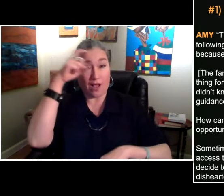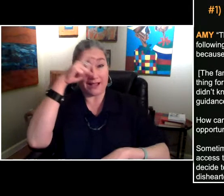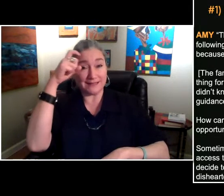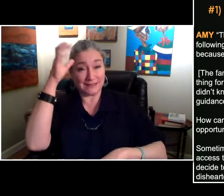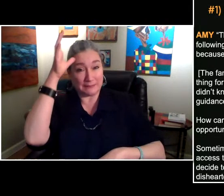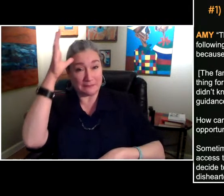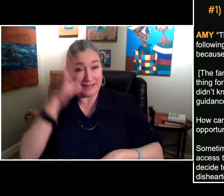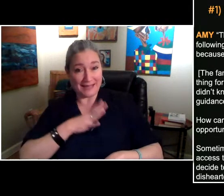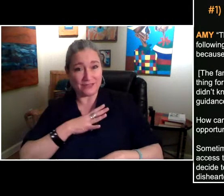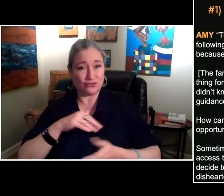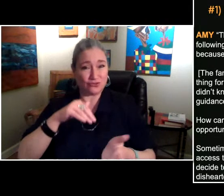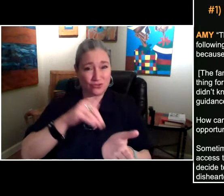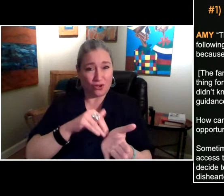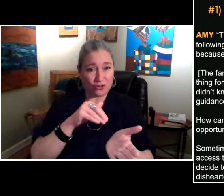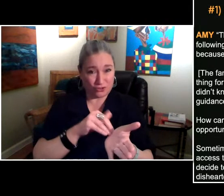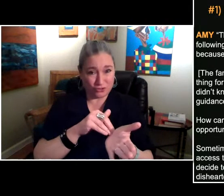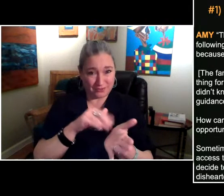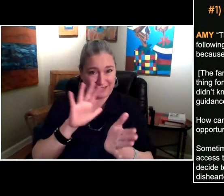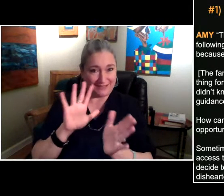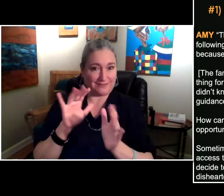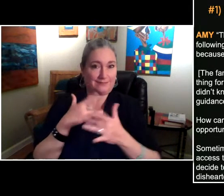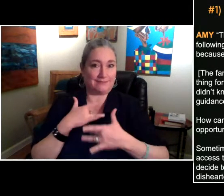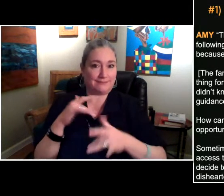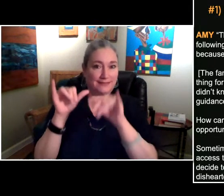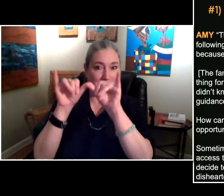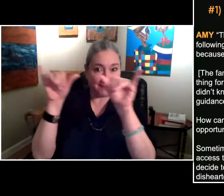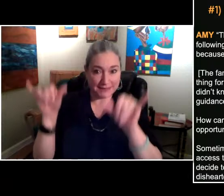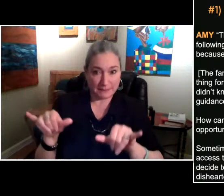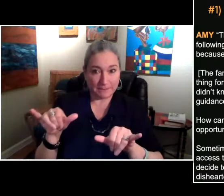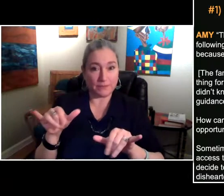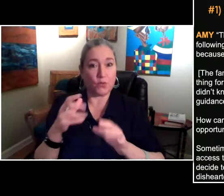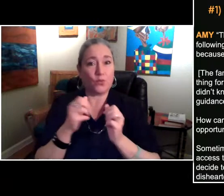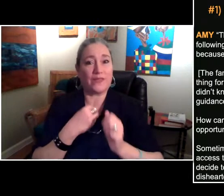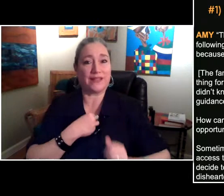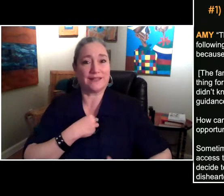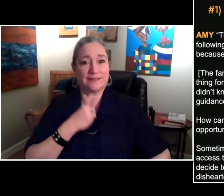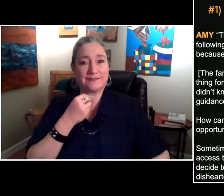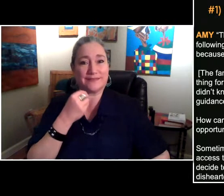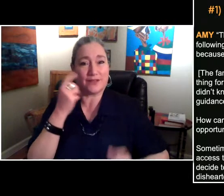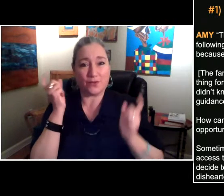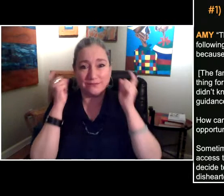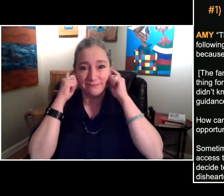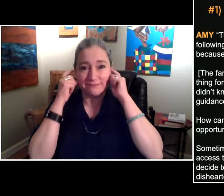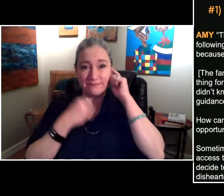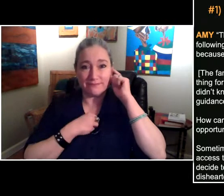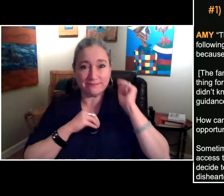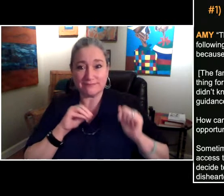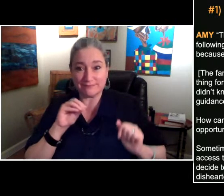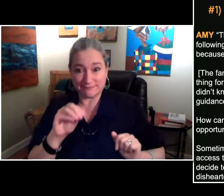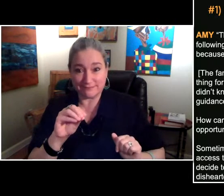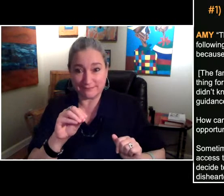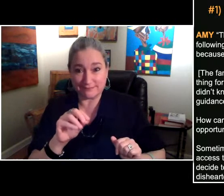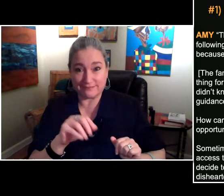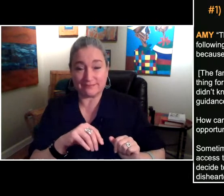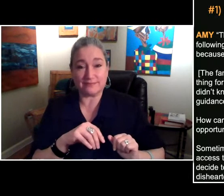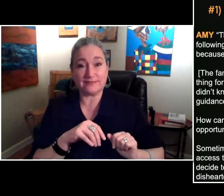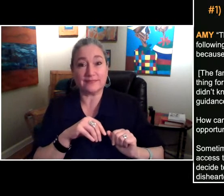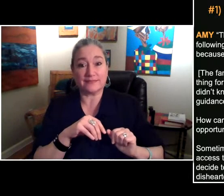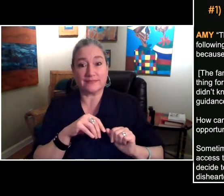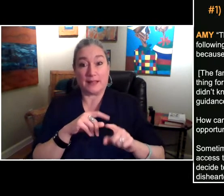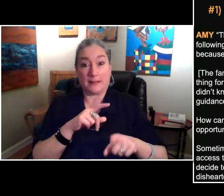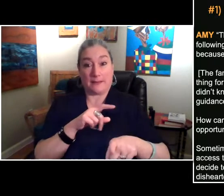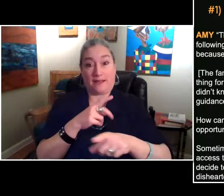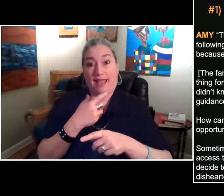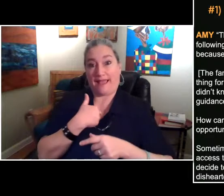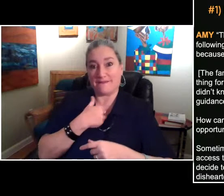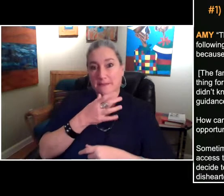In this image, there are 3 doctors who are, quote unquote, the wise men in this image. They represent the system. They have